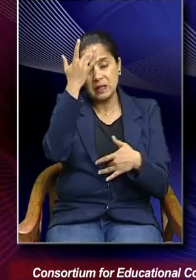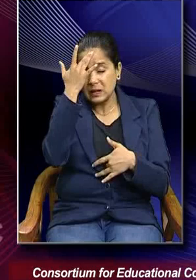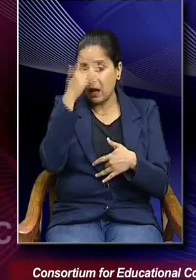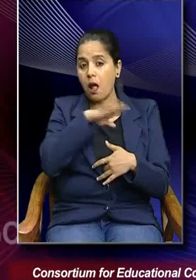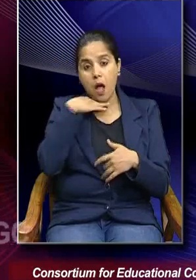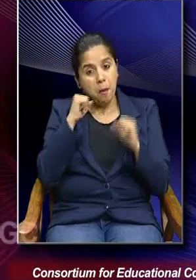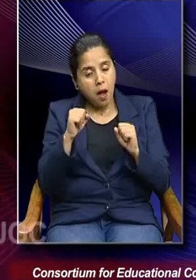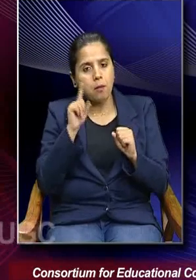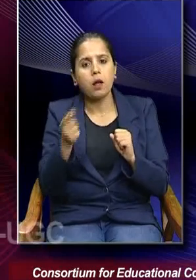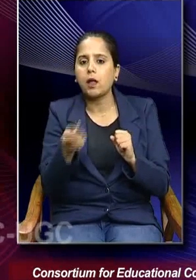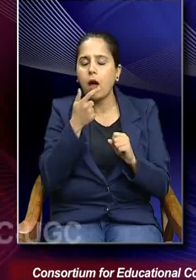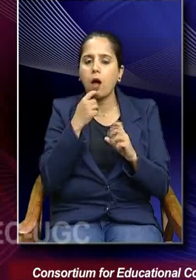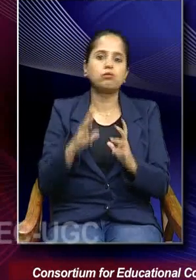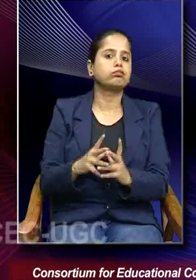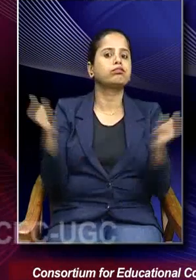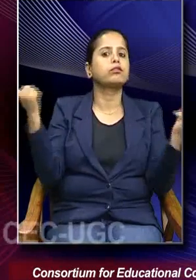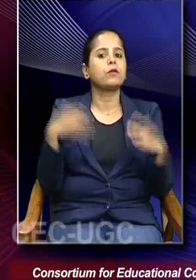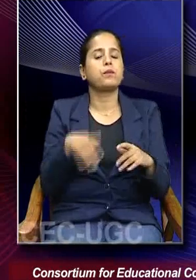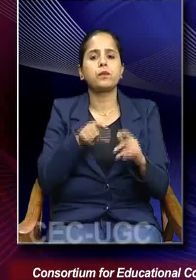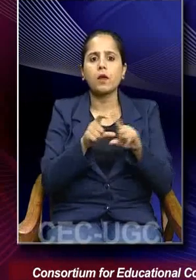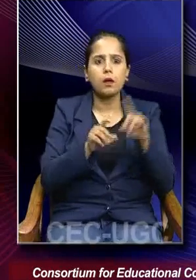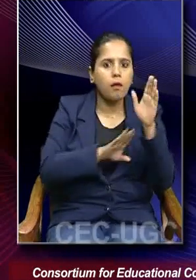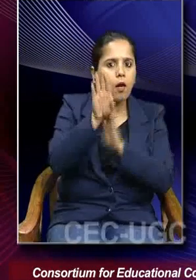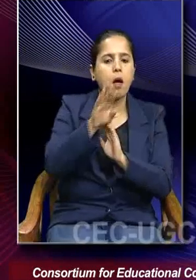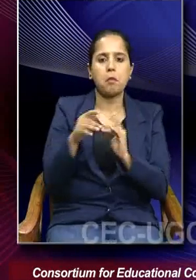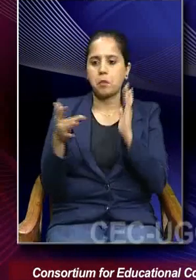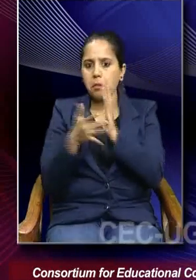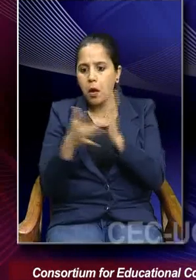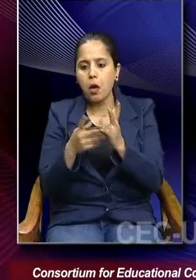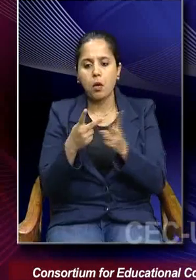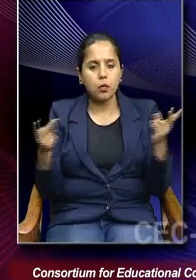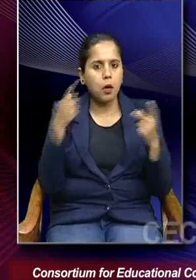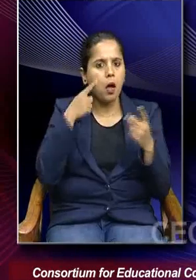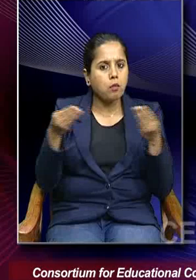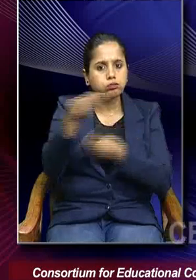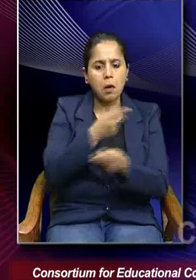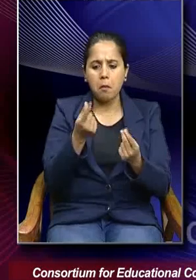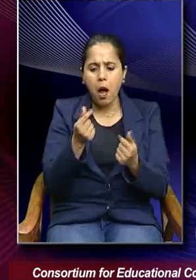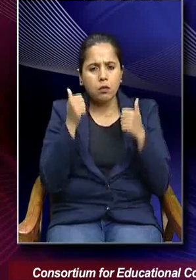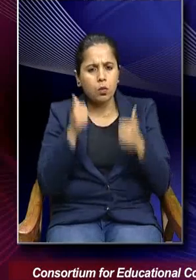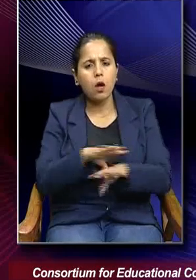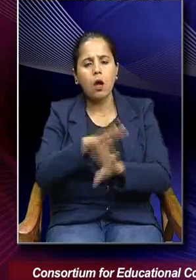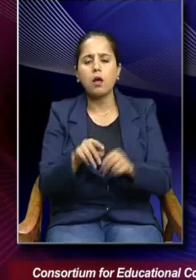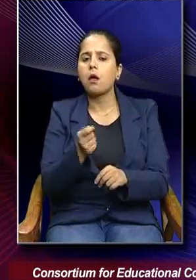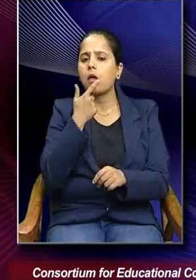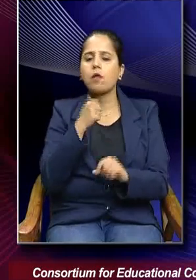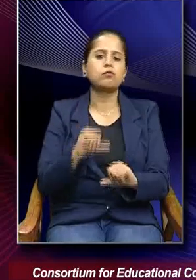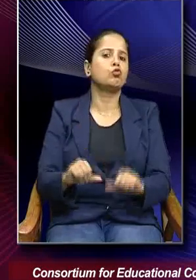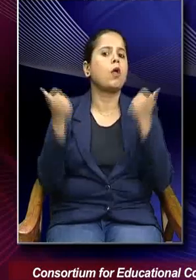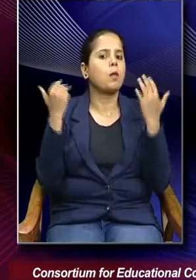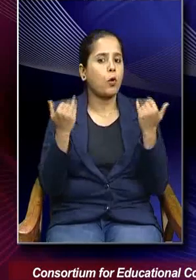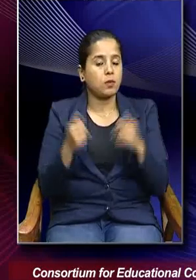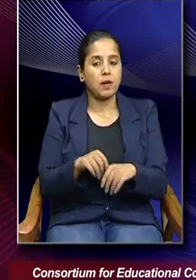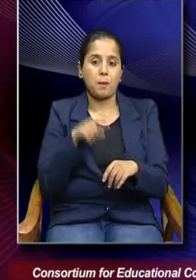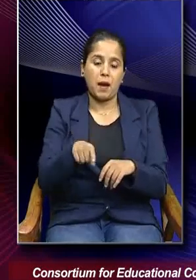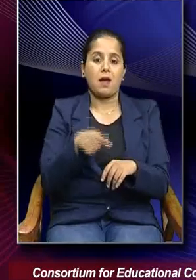So, because of development, economic improvement, the death rate is declining. The birth rate is declining, but it